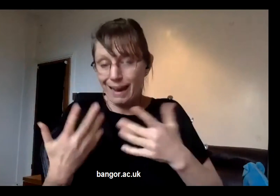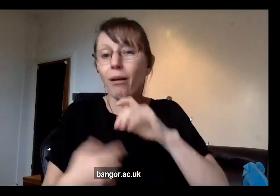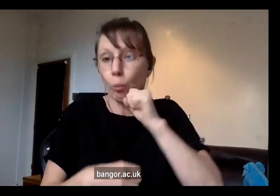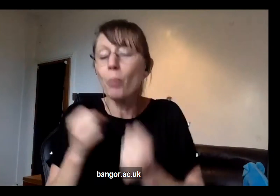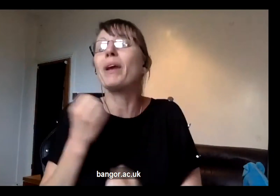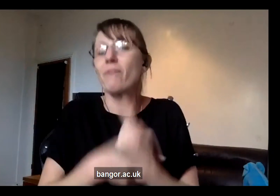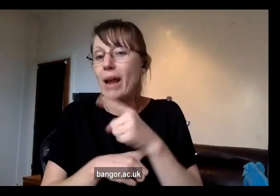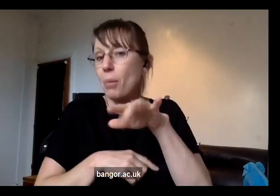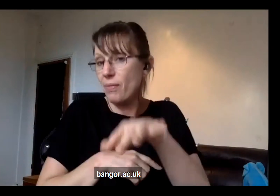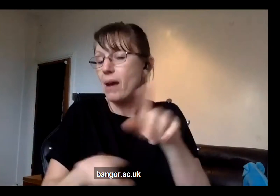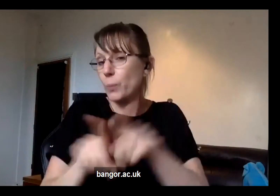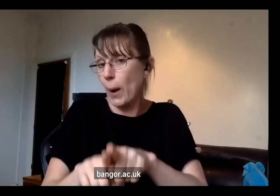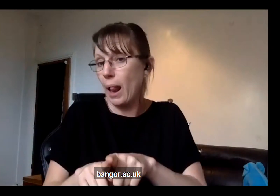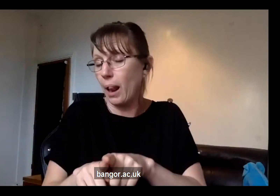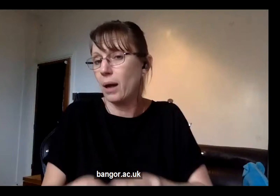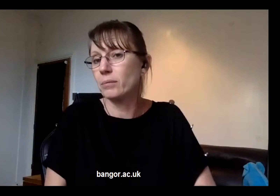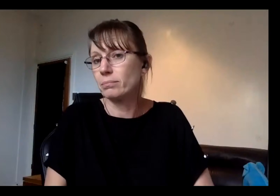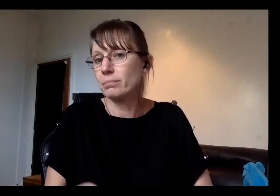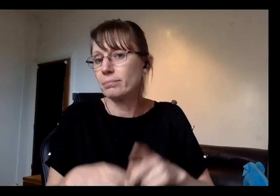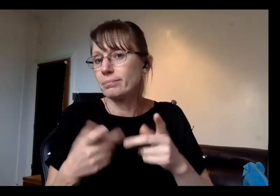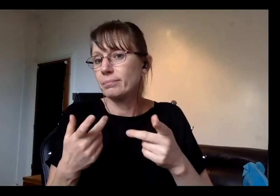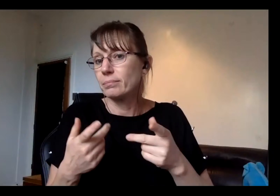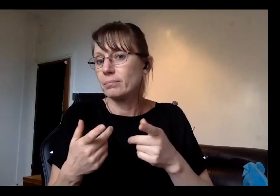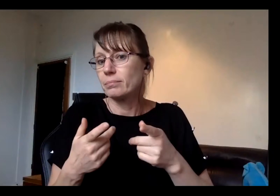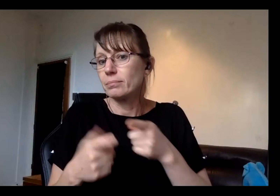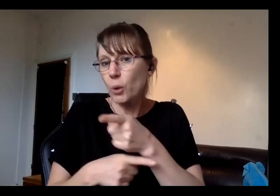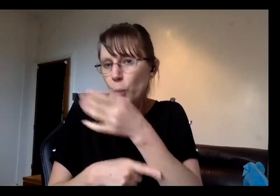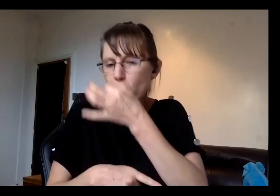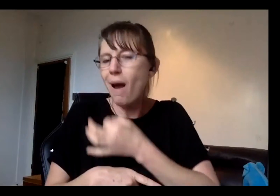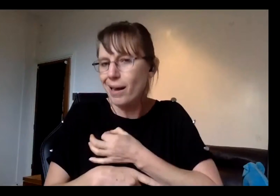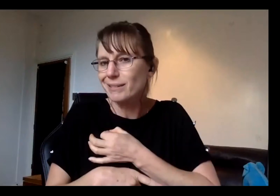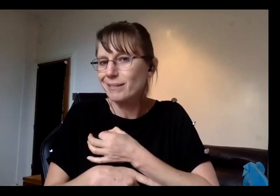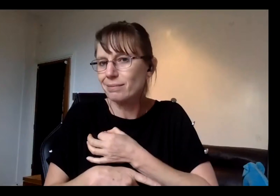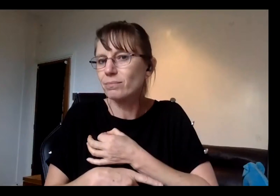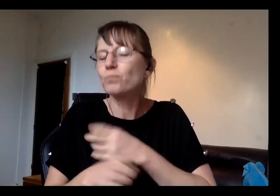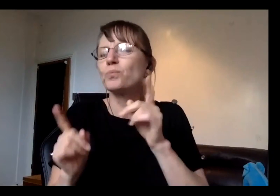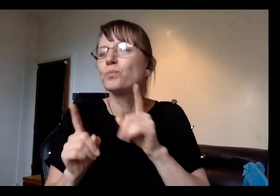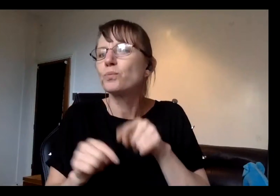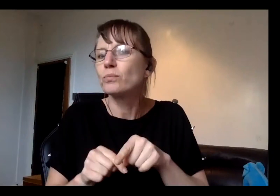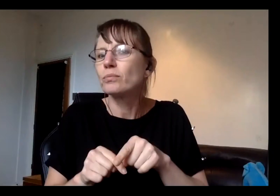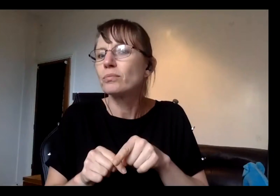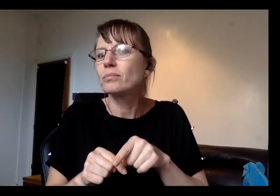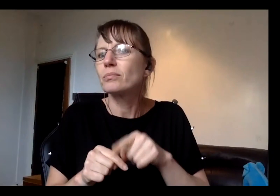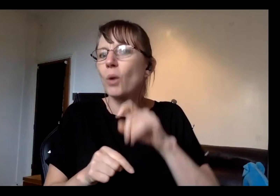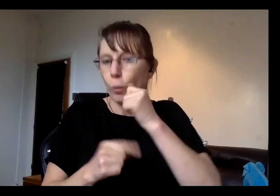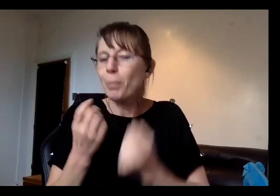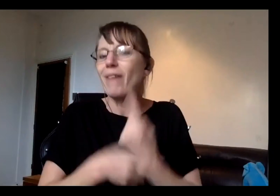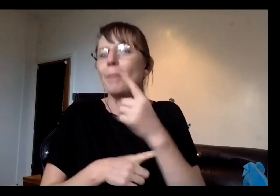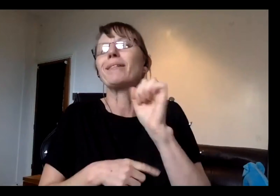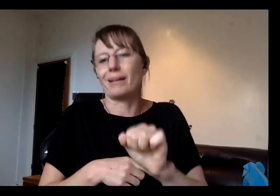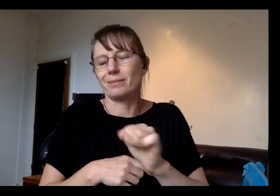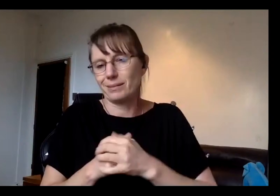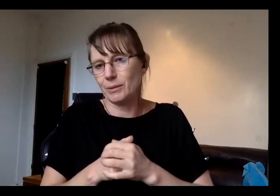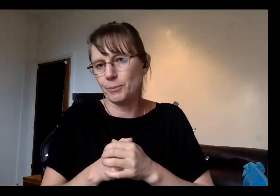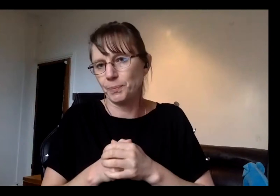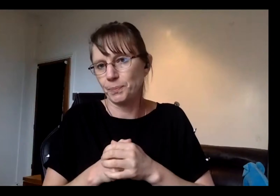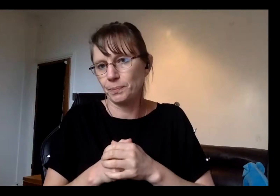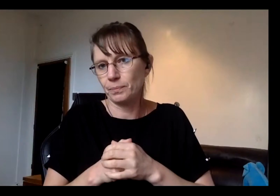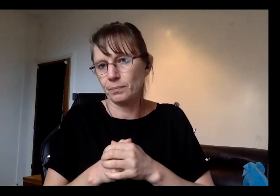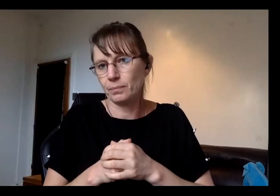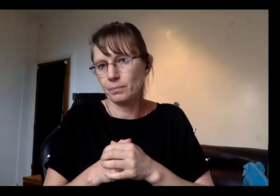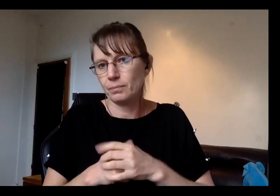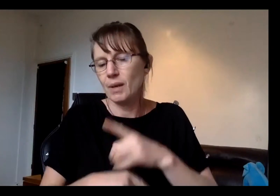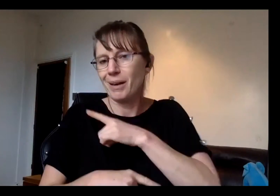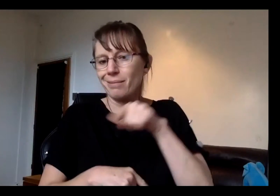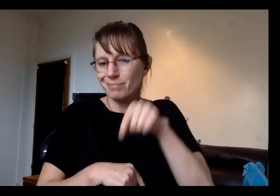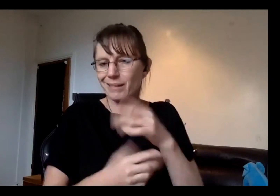as well. So Teresa, you were asking, and a couple have asked as well, whether this will be available. Because this is